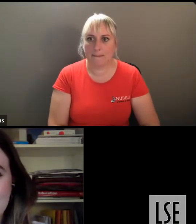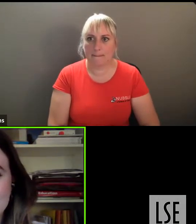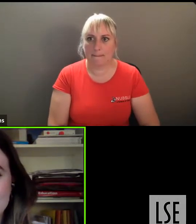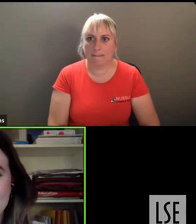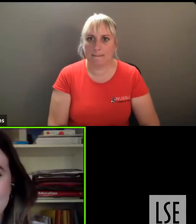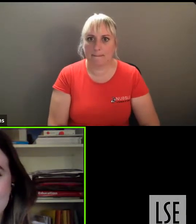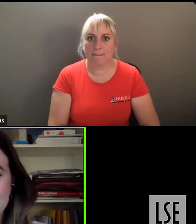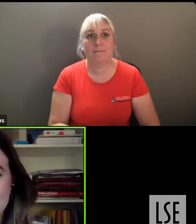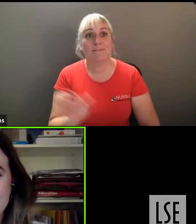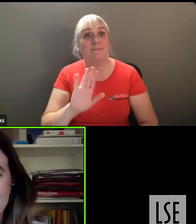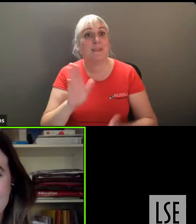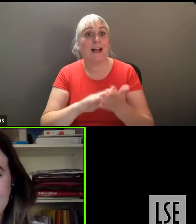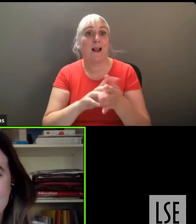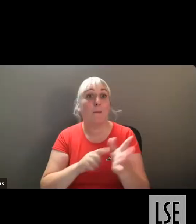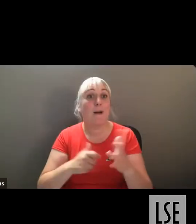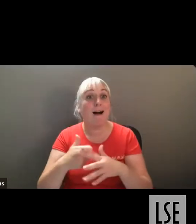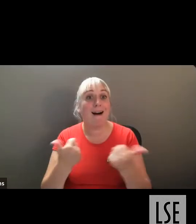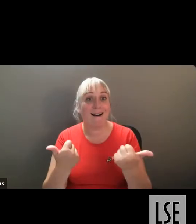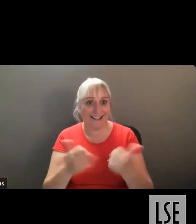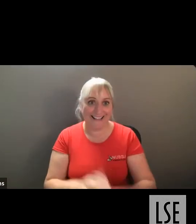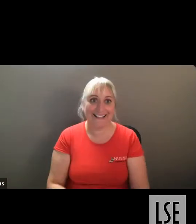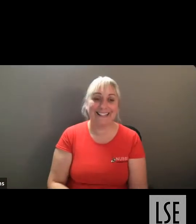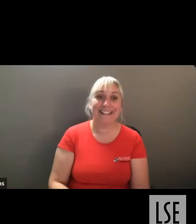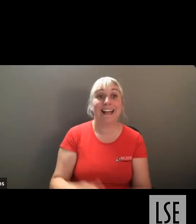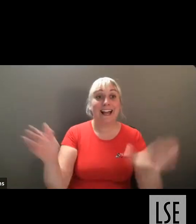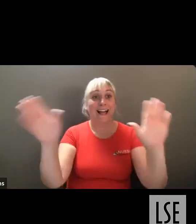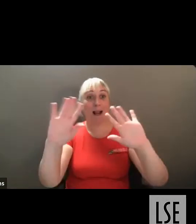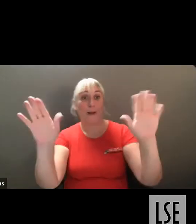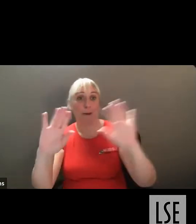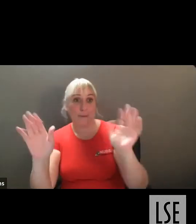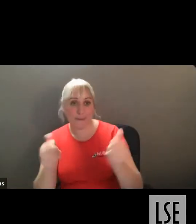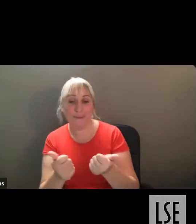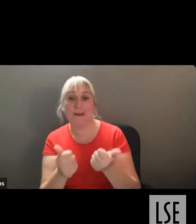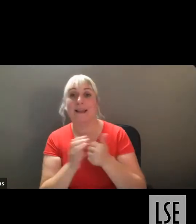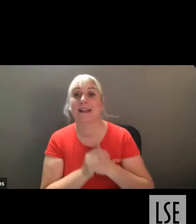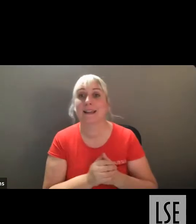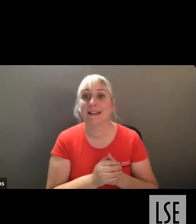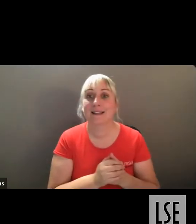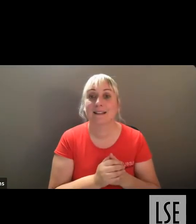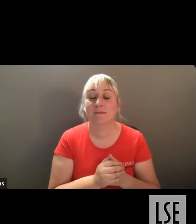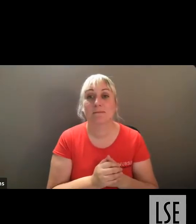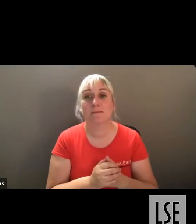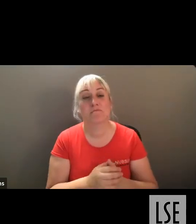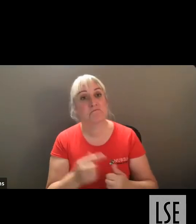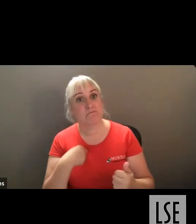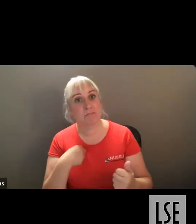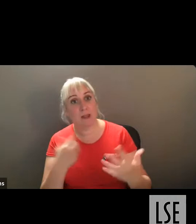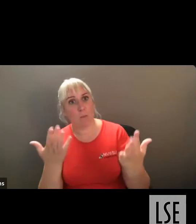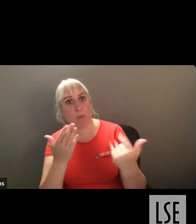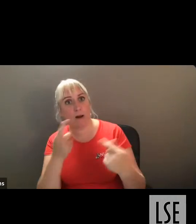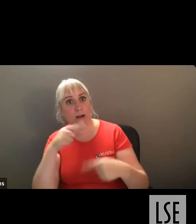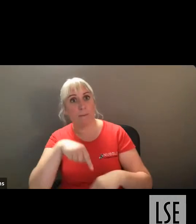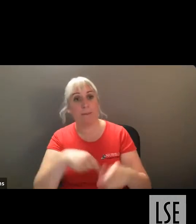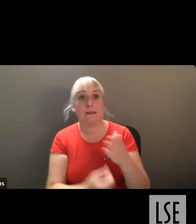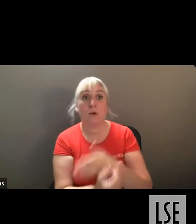Hi, Mark. Hi everybody. I really welcome this opportunity